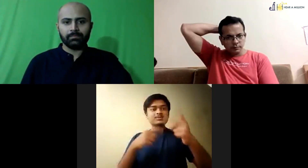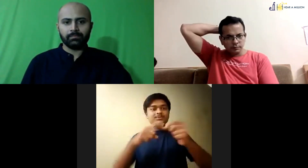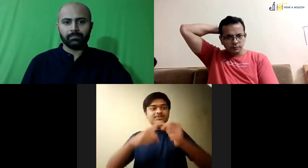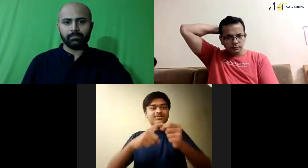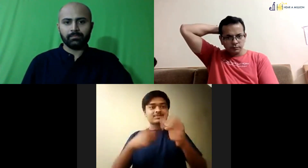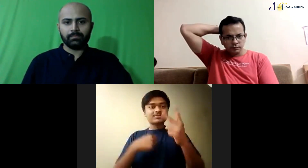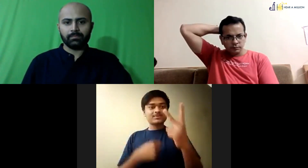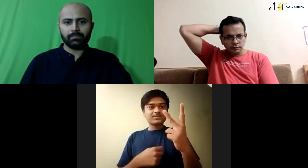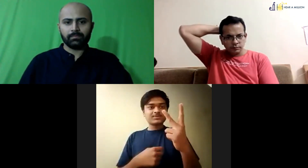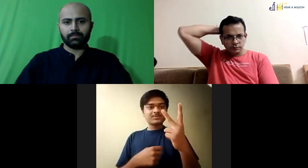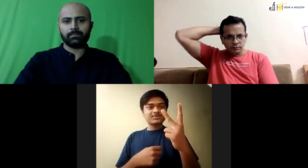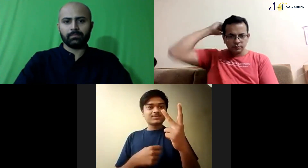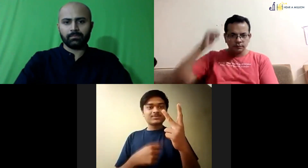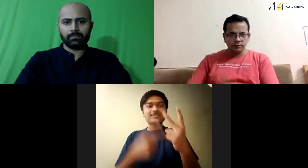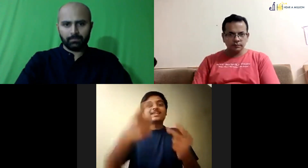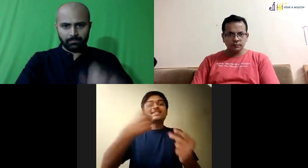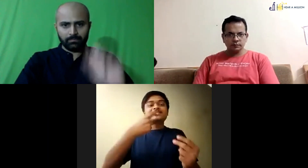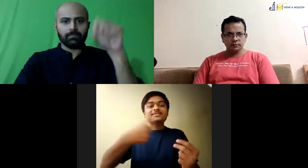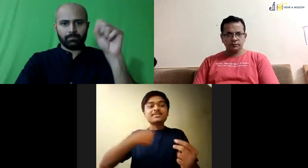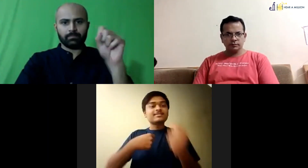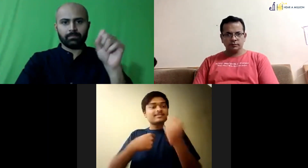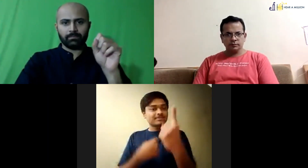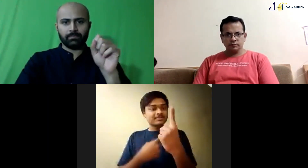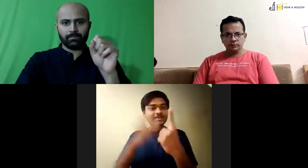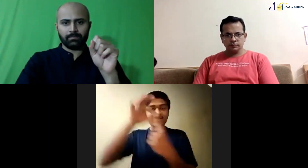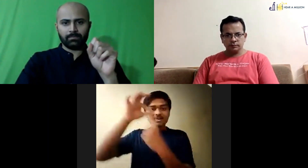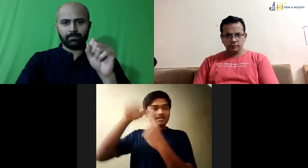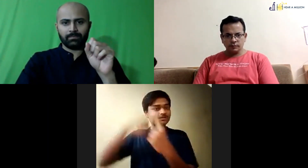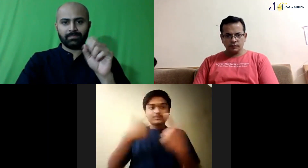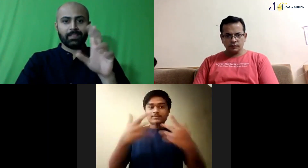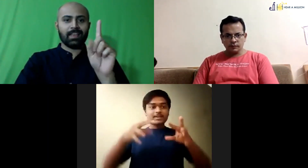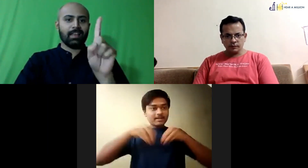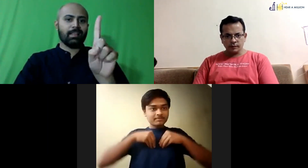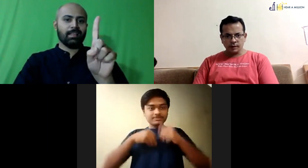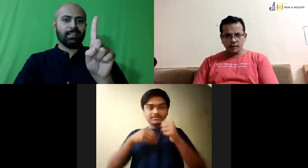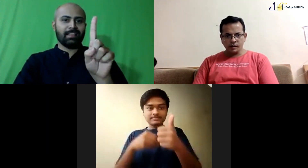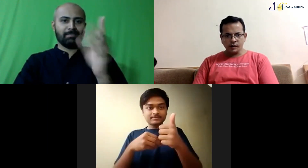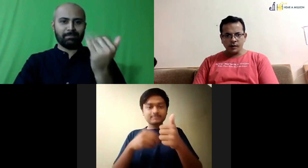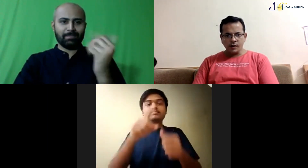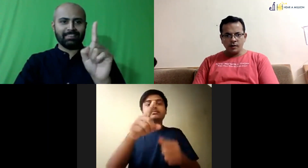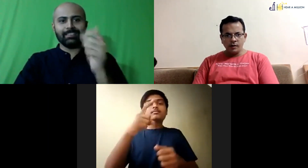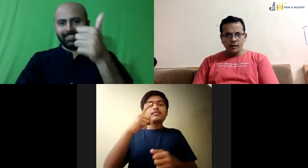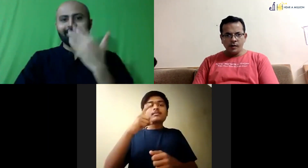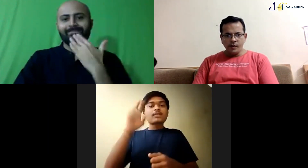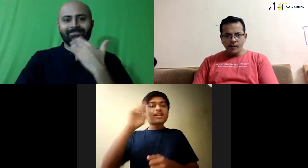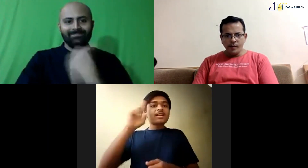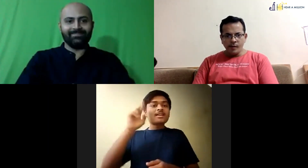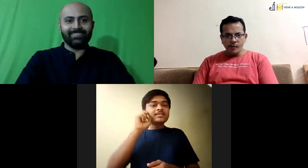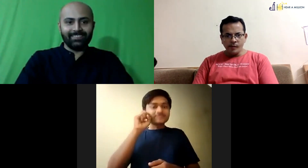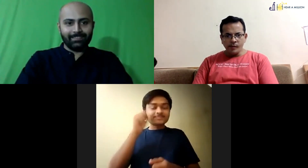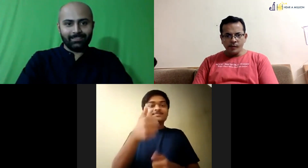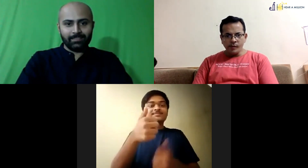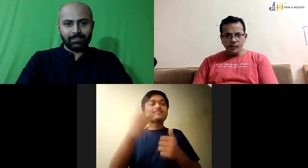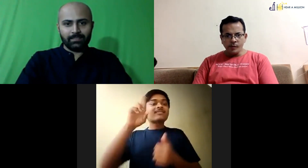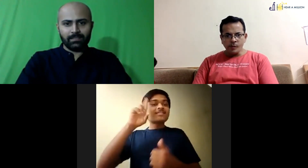Dharmik, you have a question? Okay, I have two questions. You said first question. Okay, I accept that